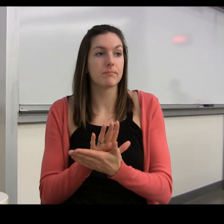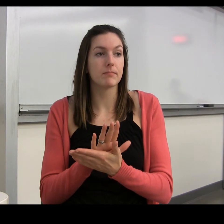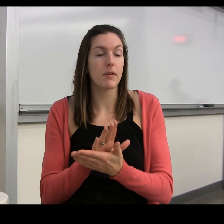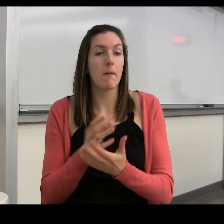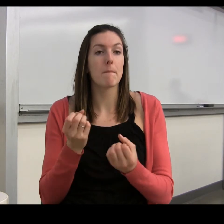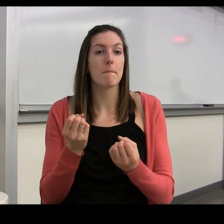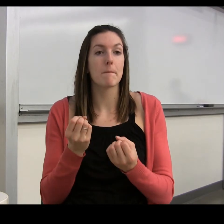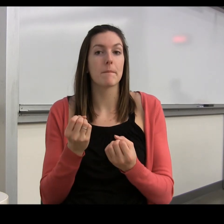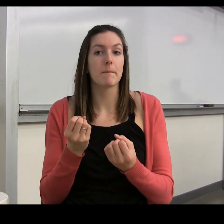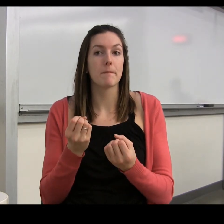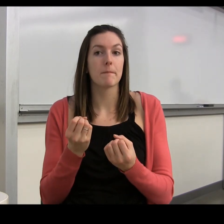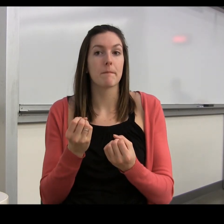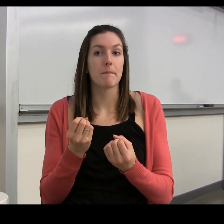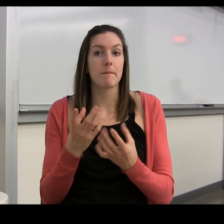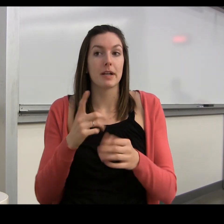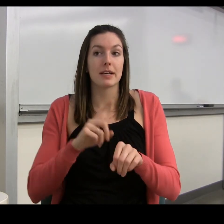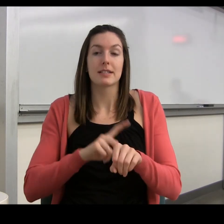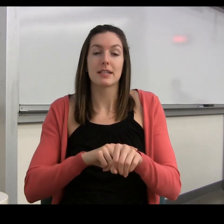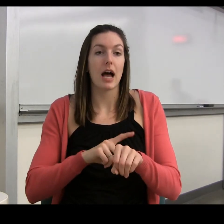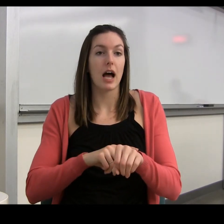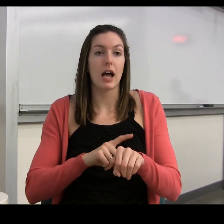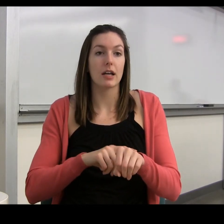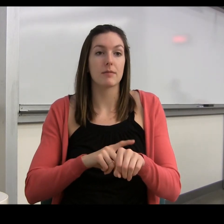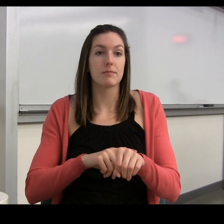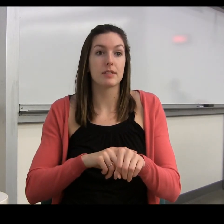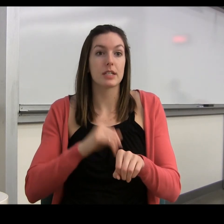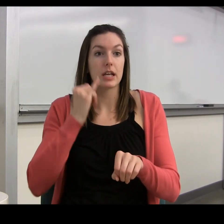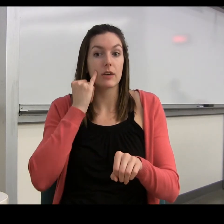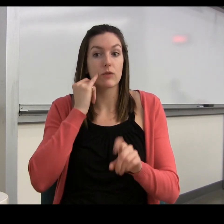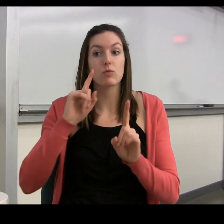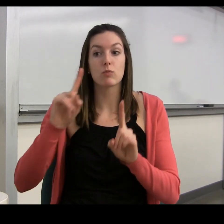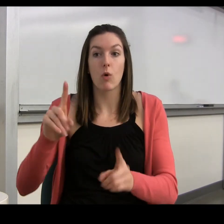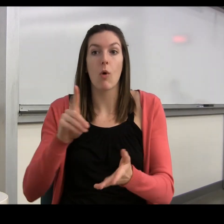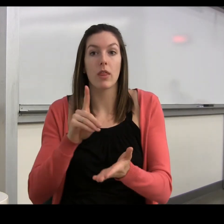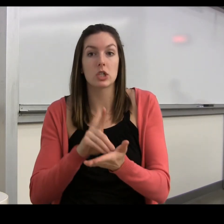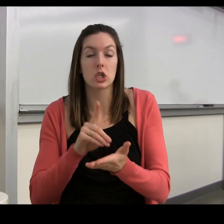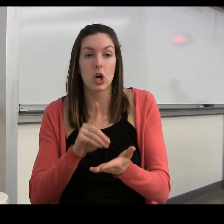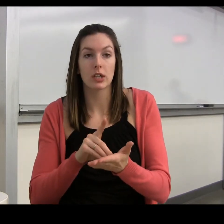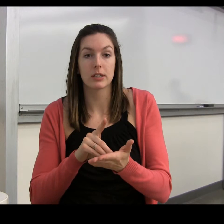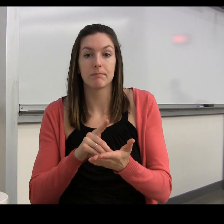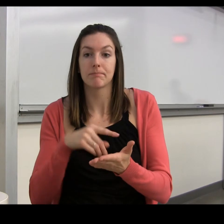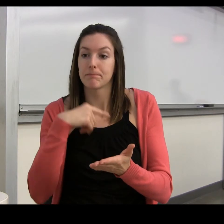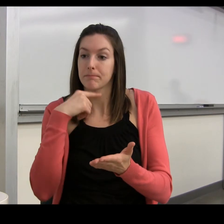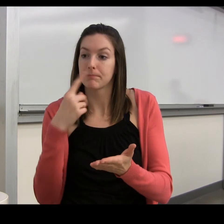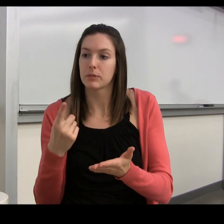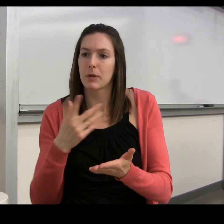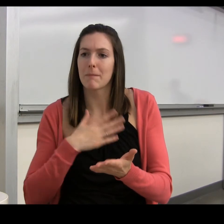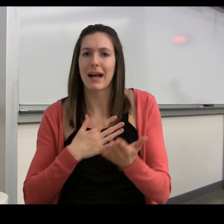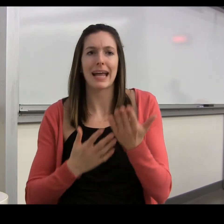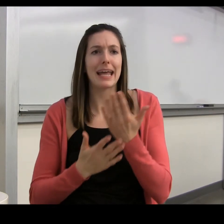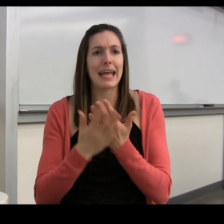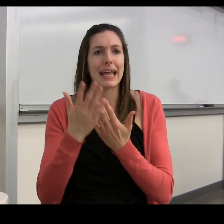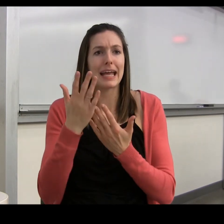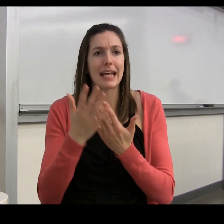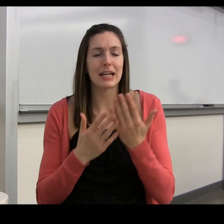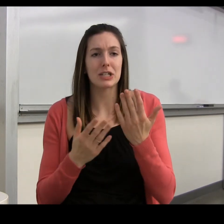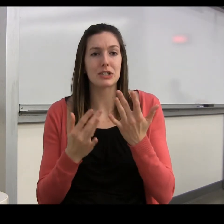times you won't be taken seriously if you go to the doctor and you say, you know, my hands are tingling, I just feel